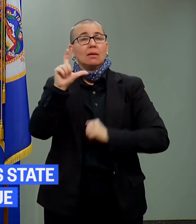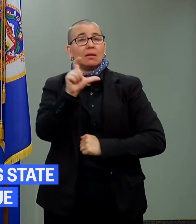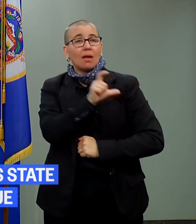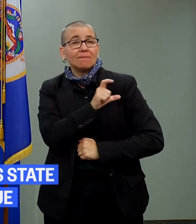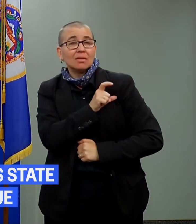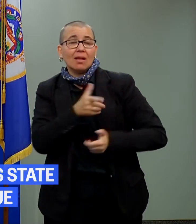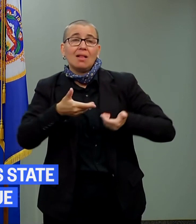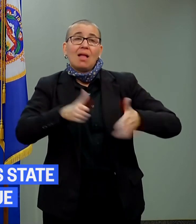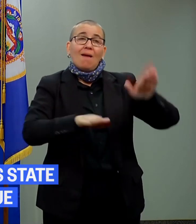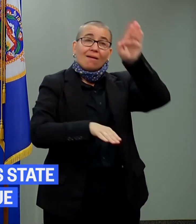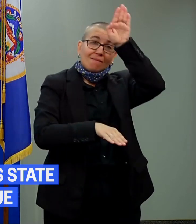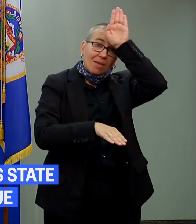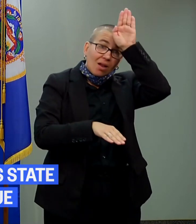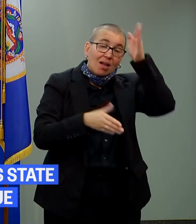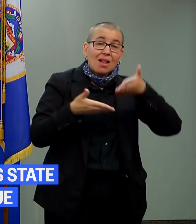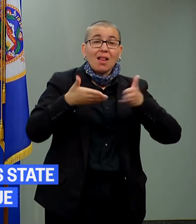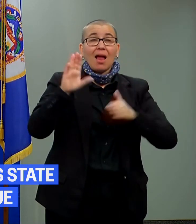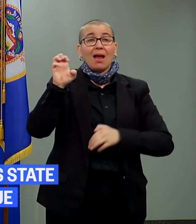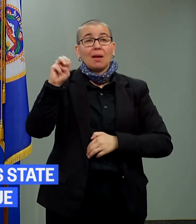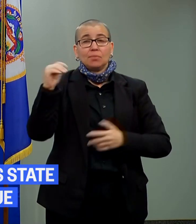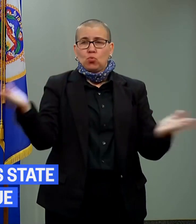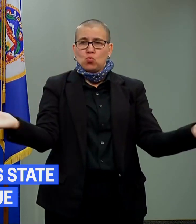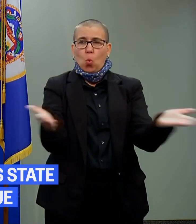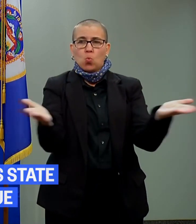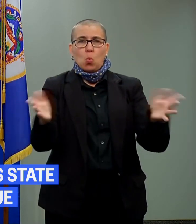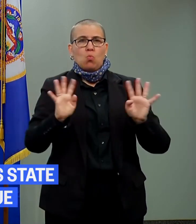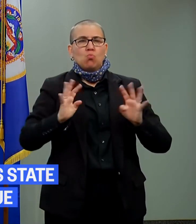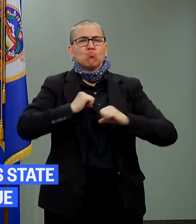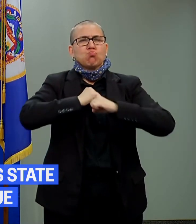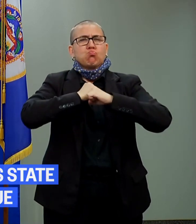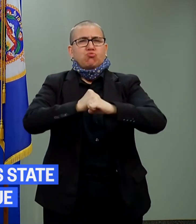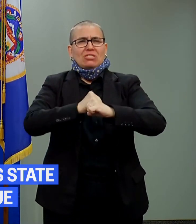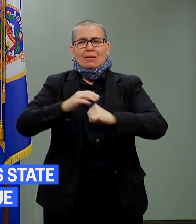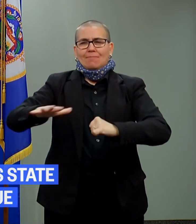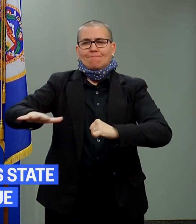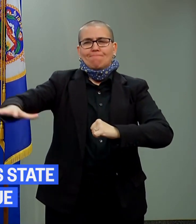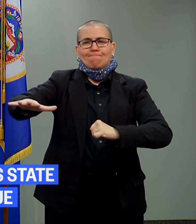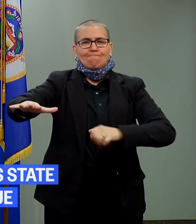out and be that rapid response force that we needed.